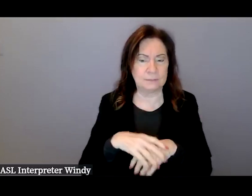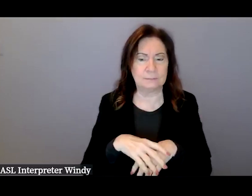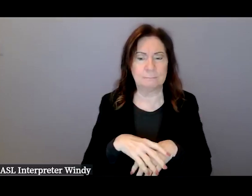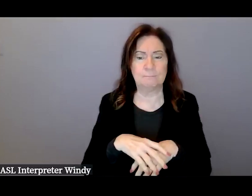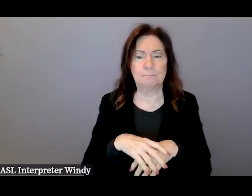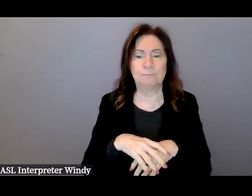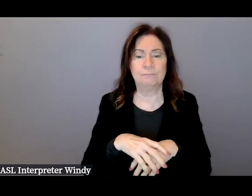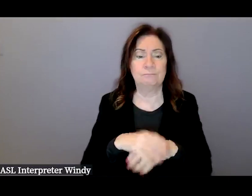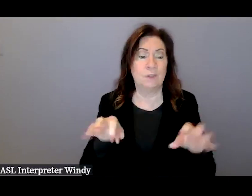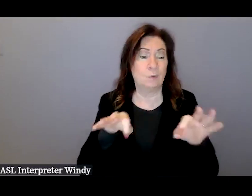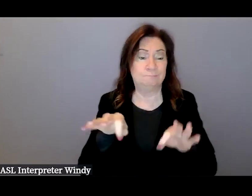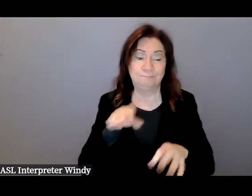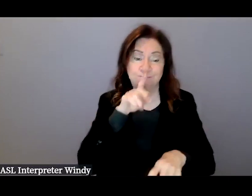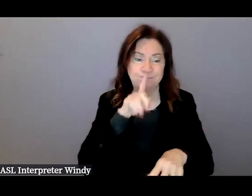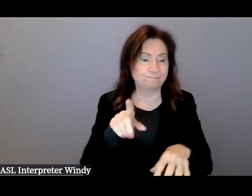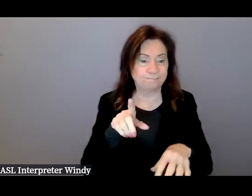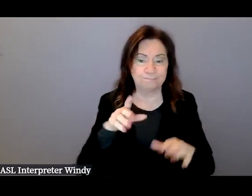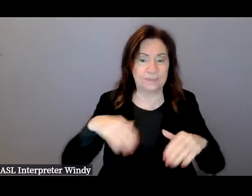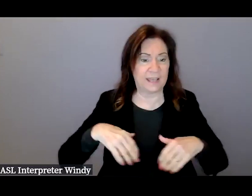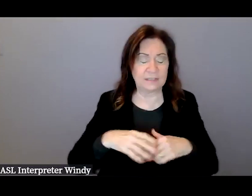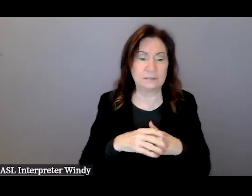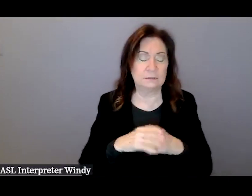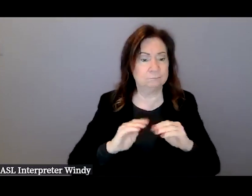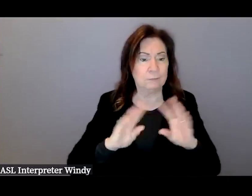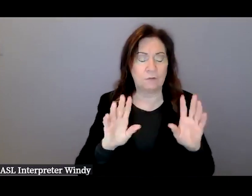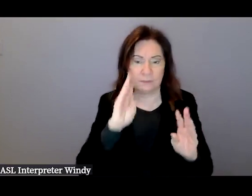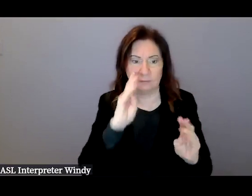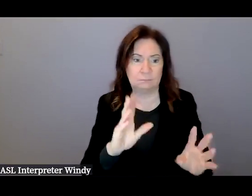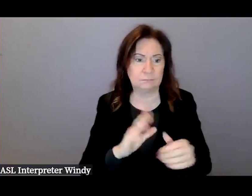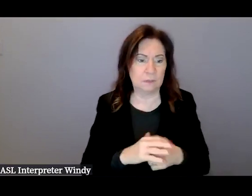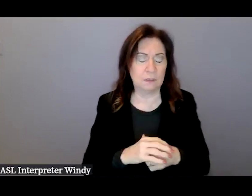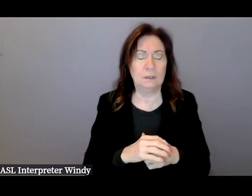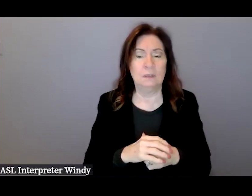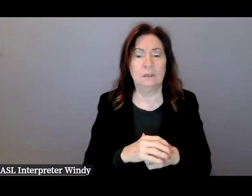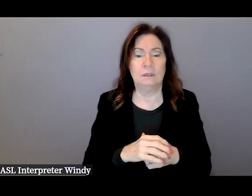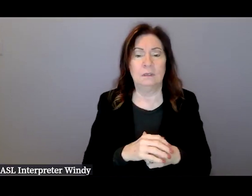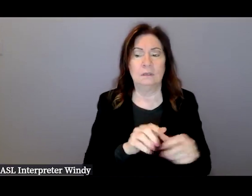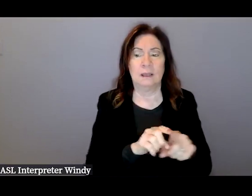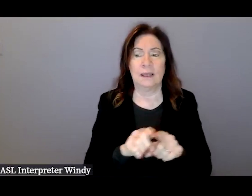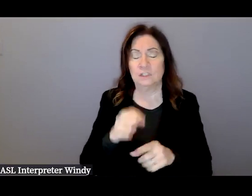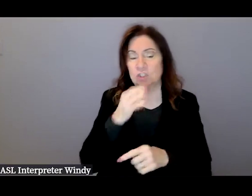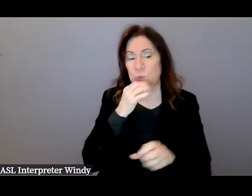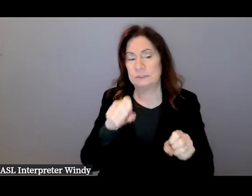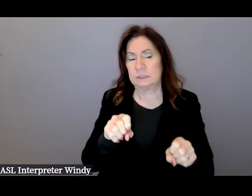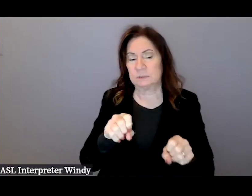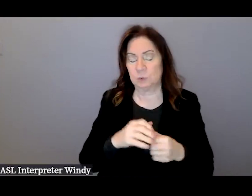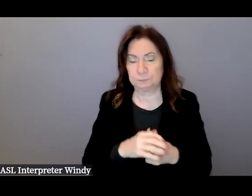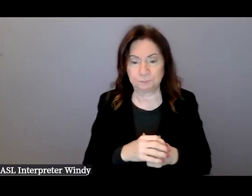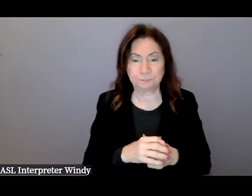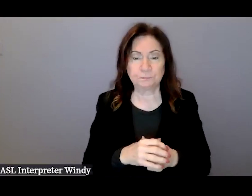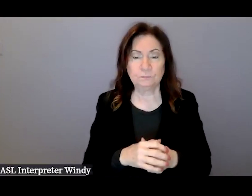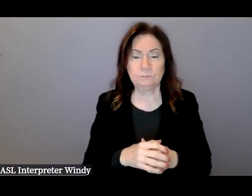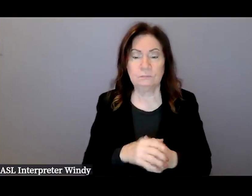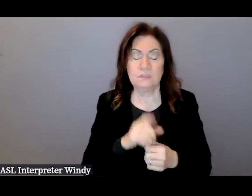No details on that yet. We'll obviously share those as soon as we can. It's